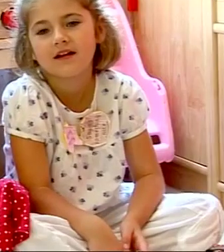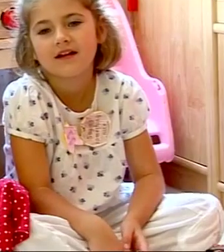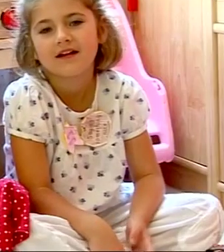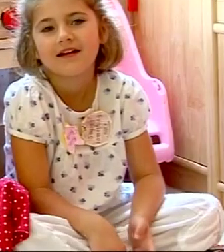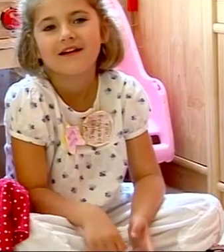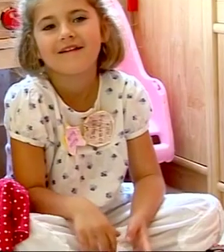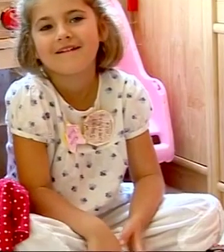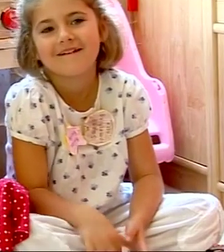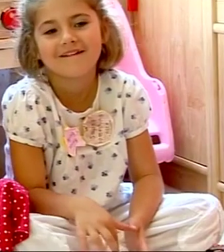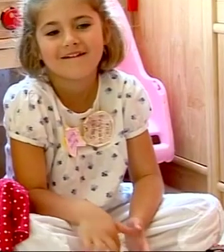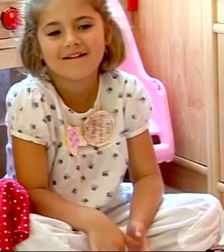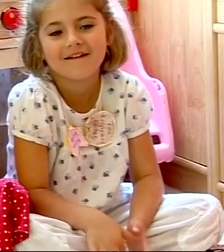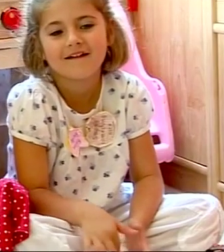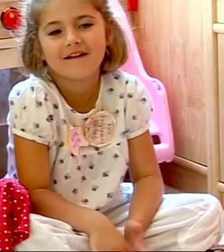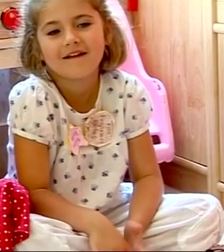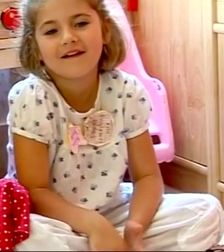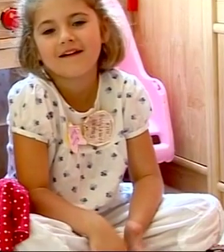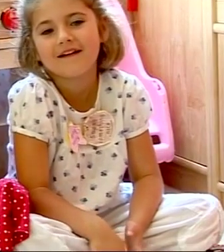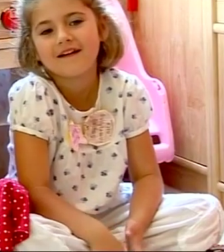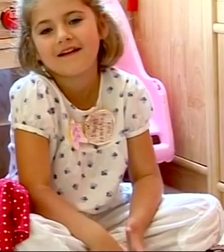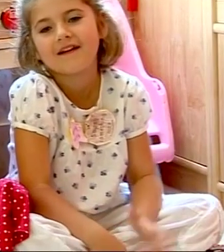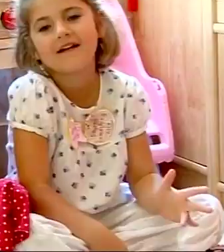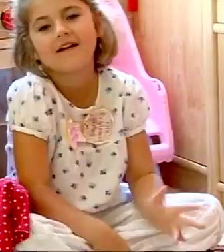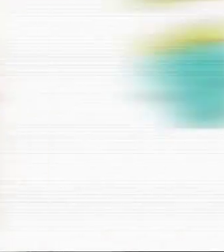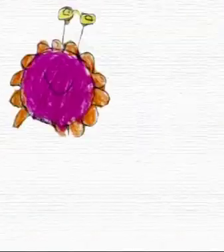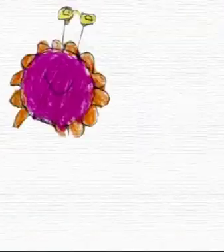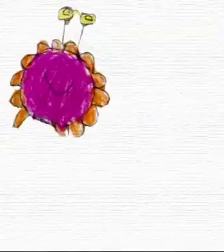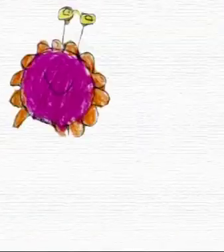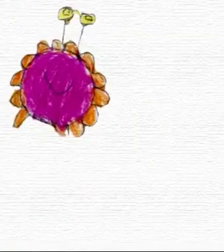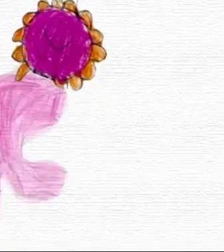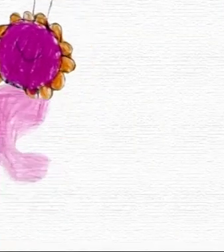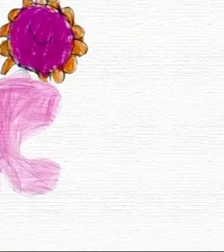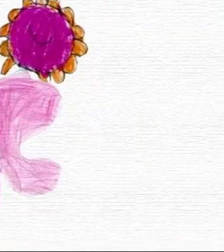He got the pink body with red spots.